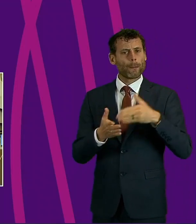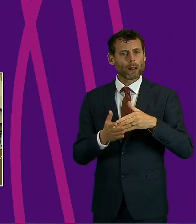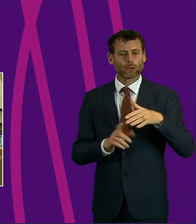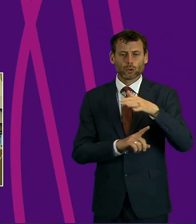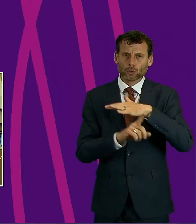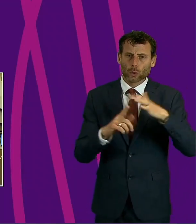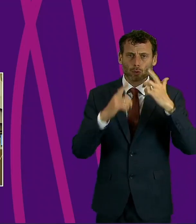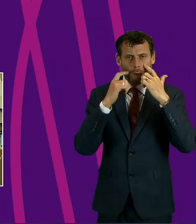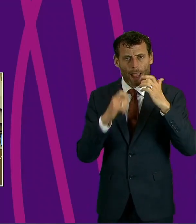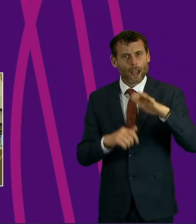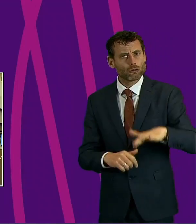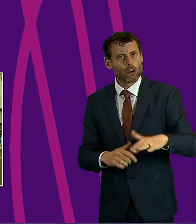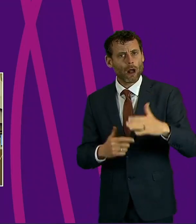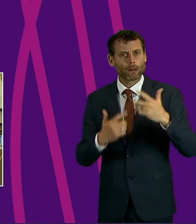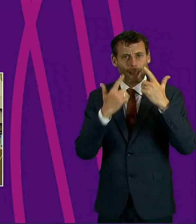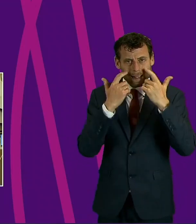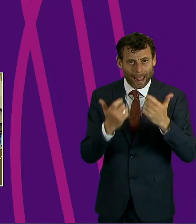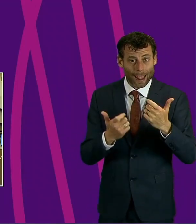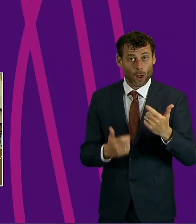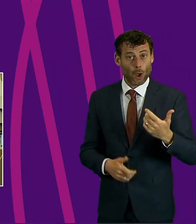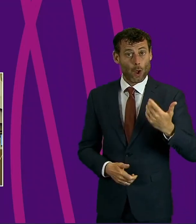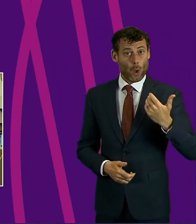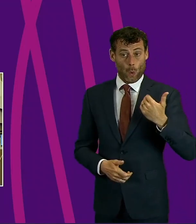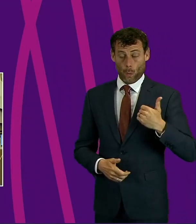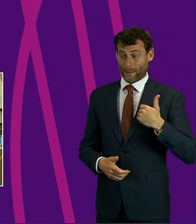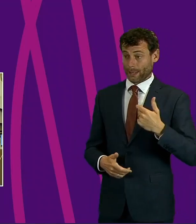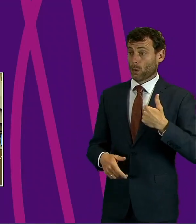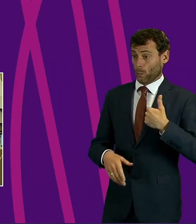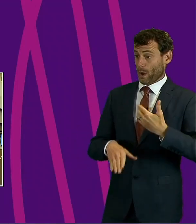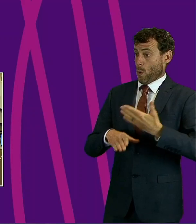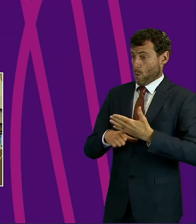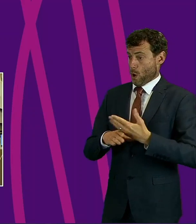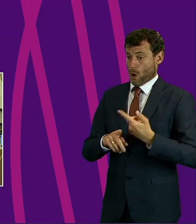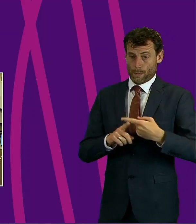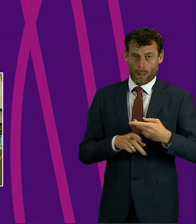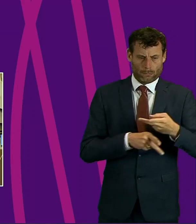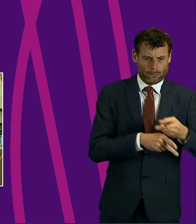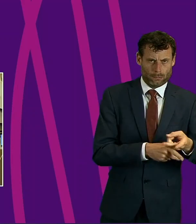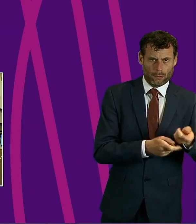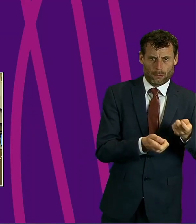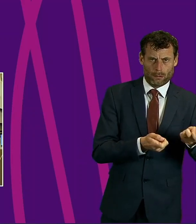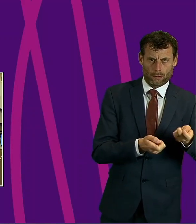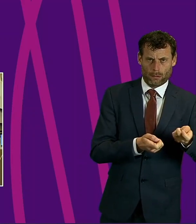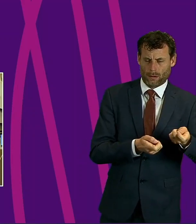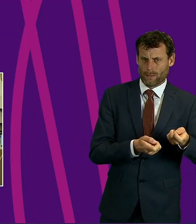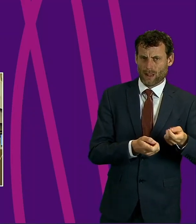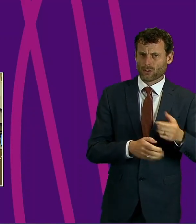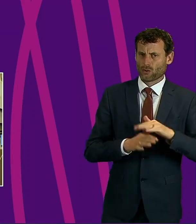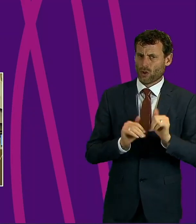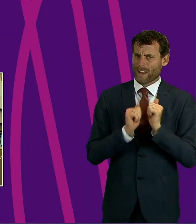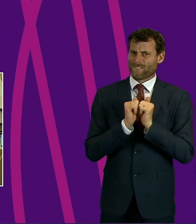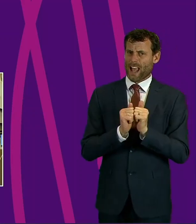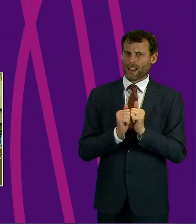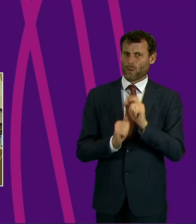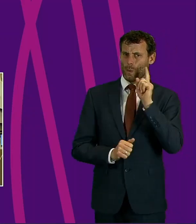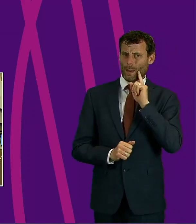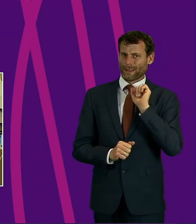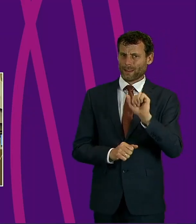she'll agree with me on this, that women's work is undervalued and they are dominant in that sector. We should start the process